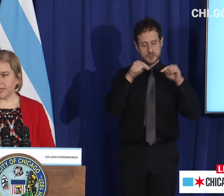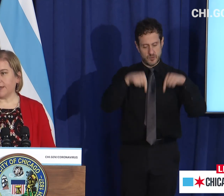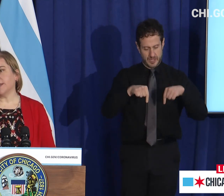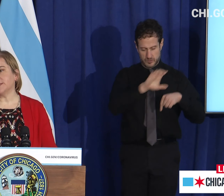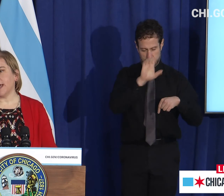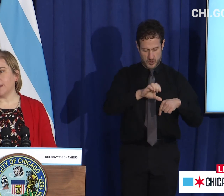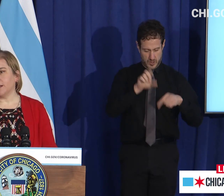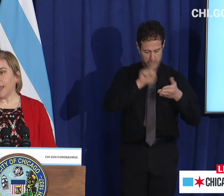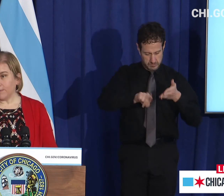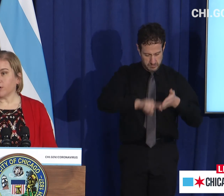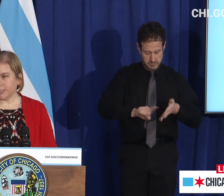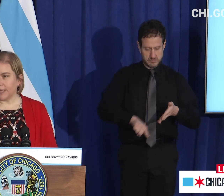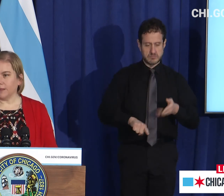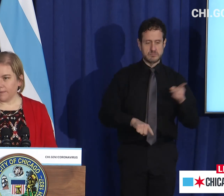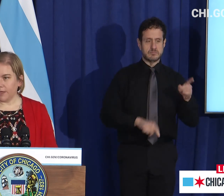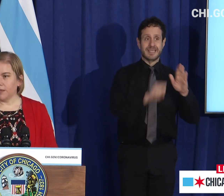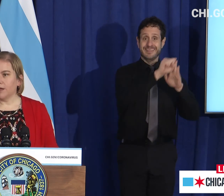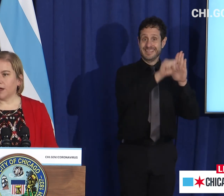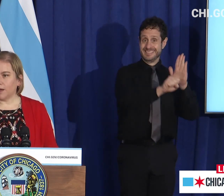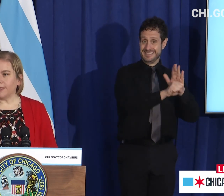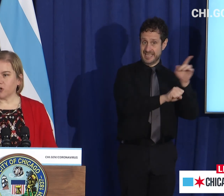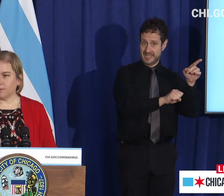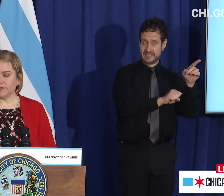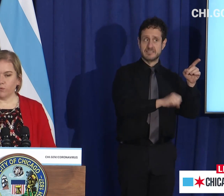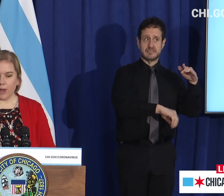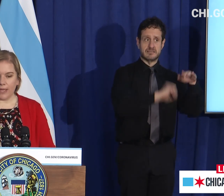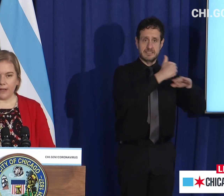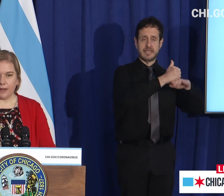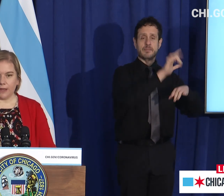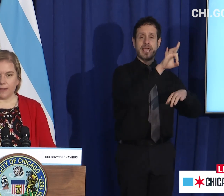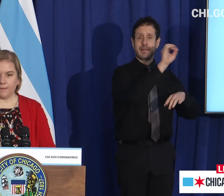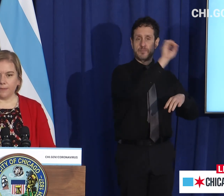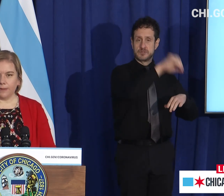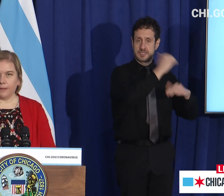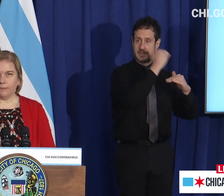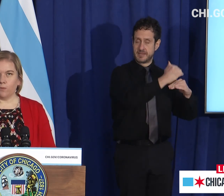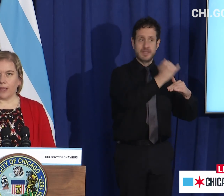the state has set an 8% limit in terms of when